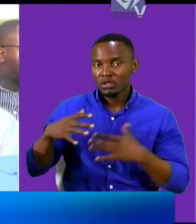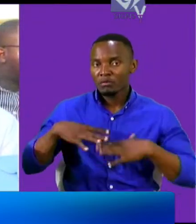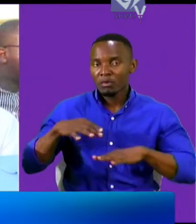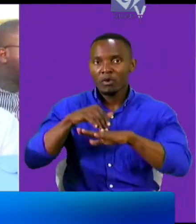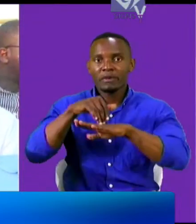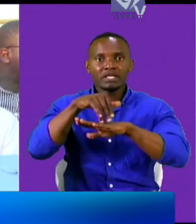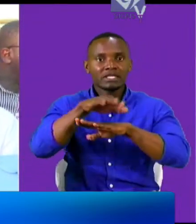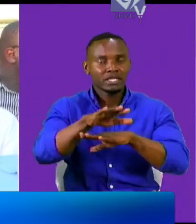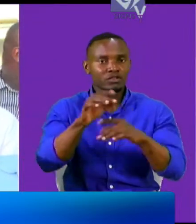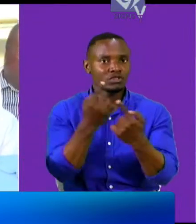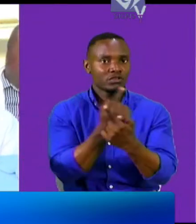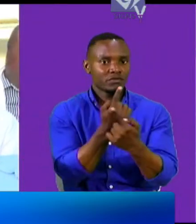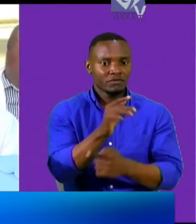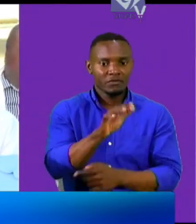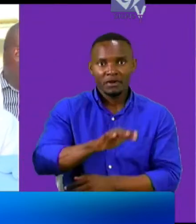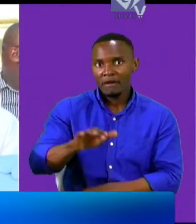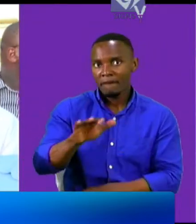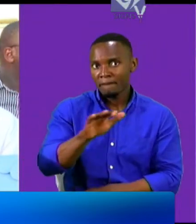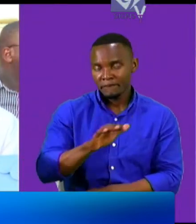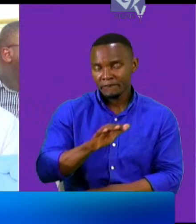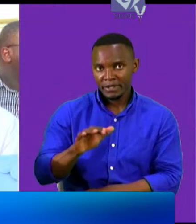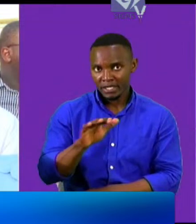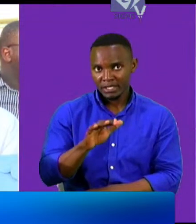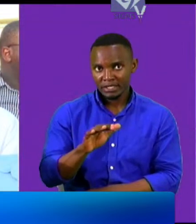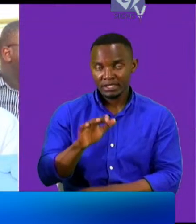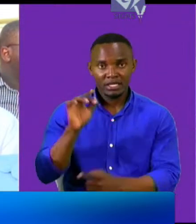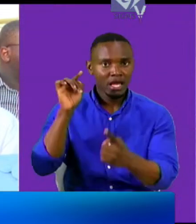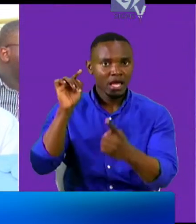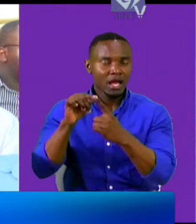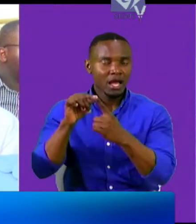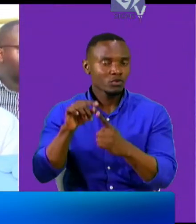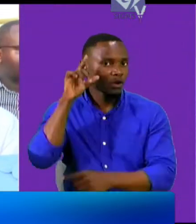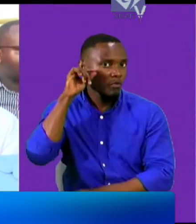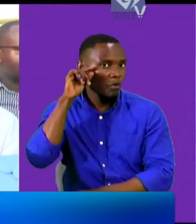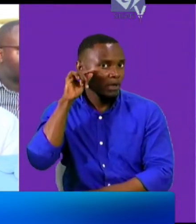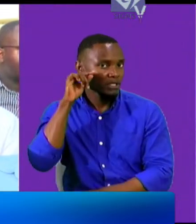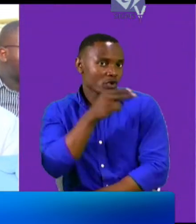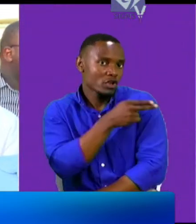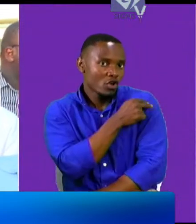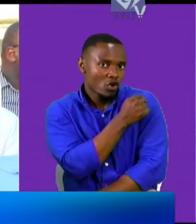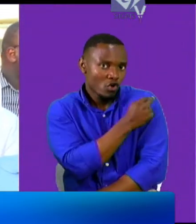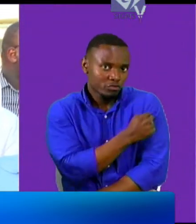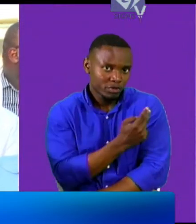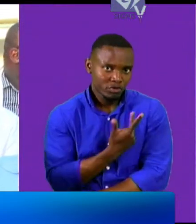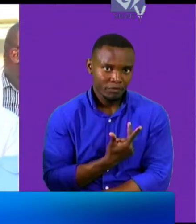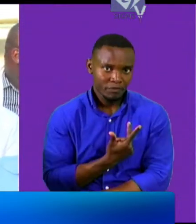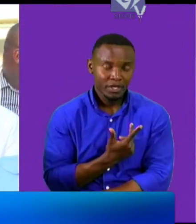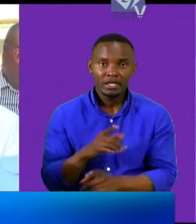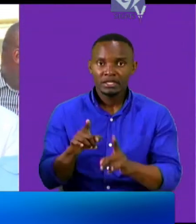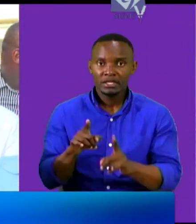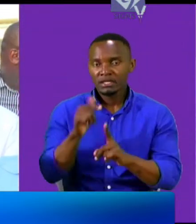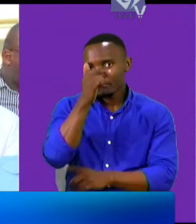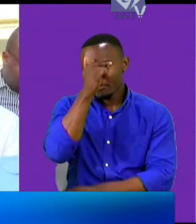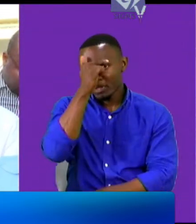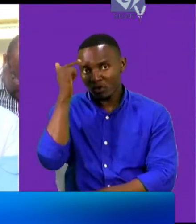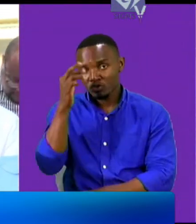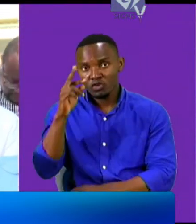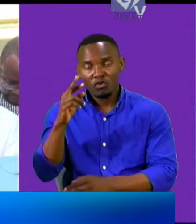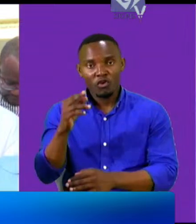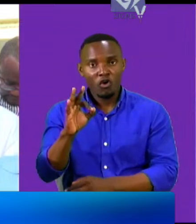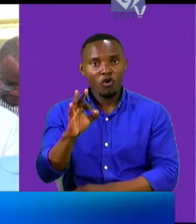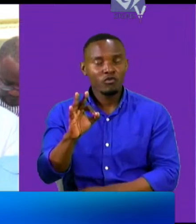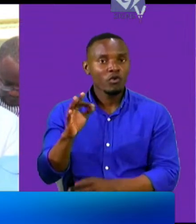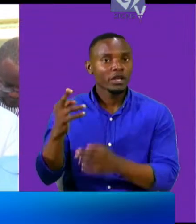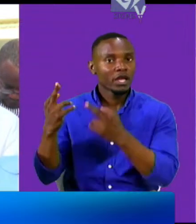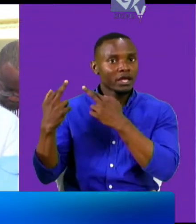this particular county all the way to Mombasa Hospital. And because of that, and because of the mandate that the